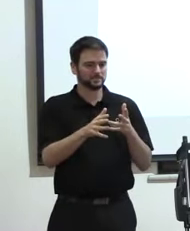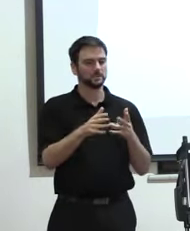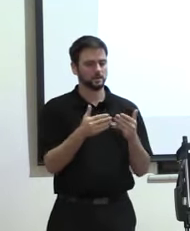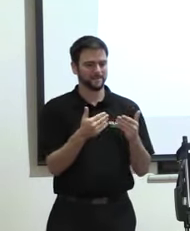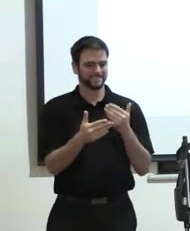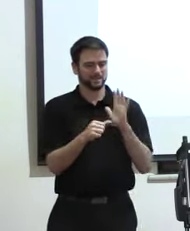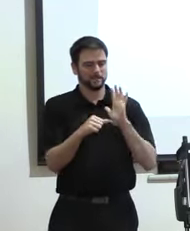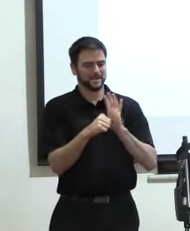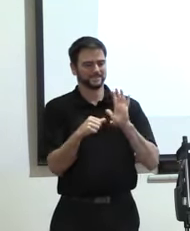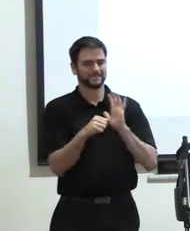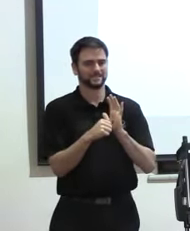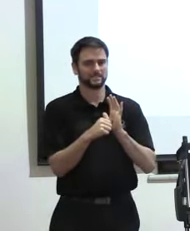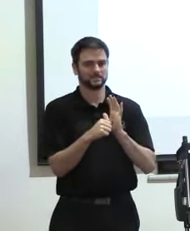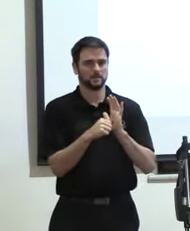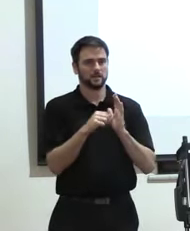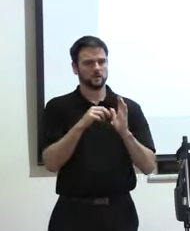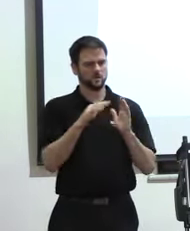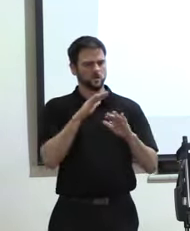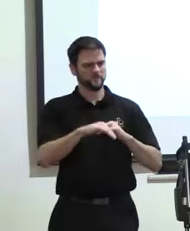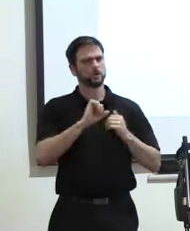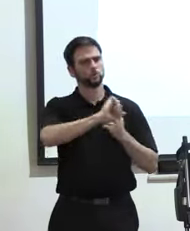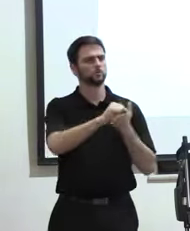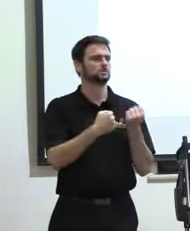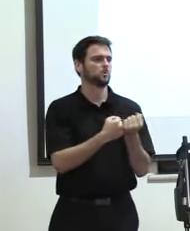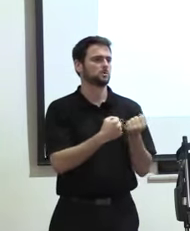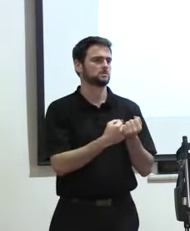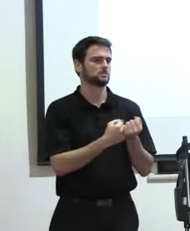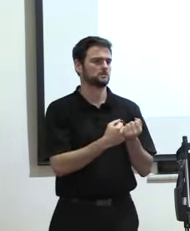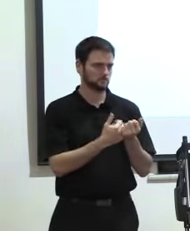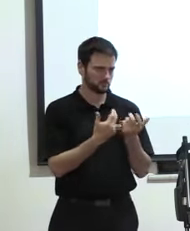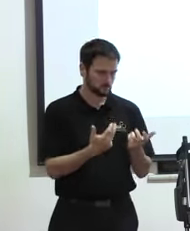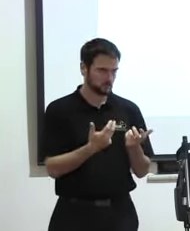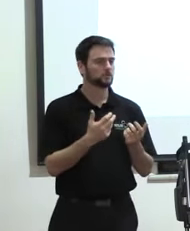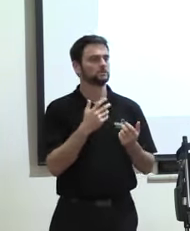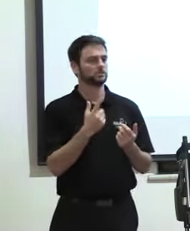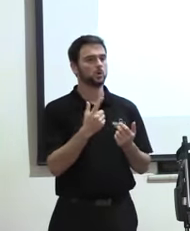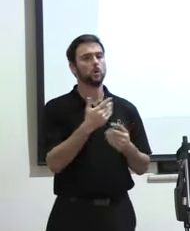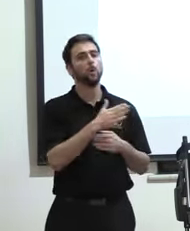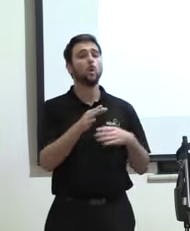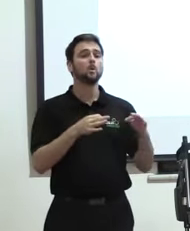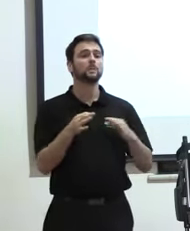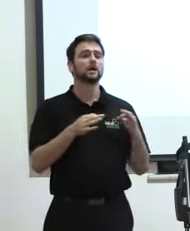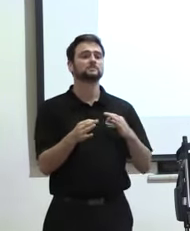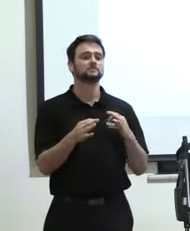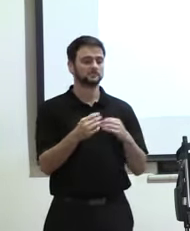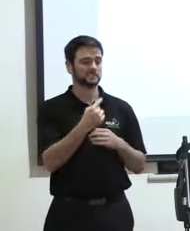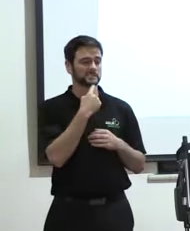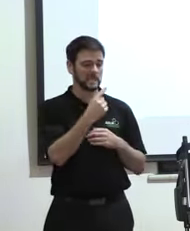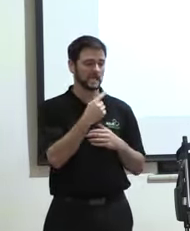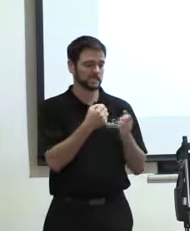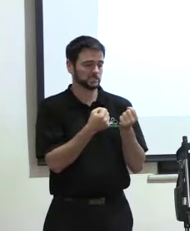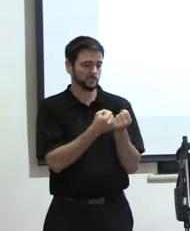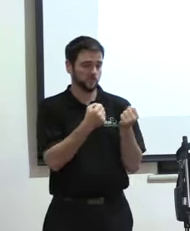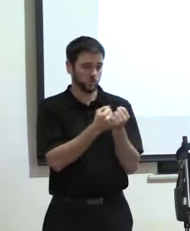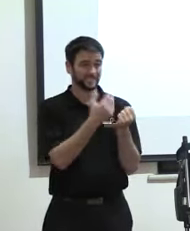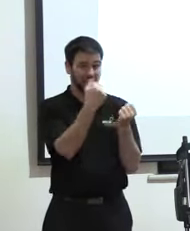every person's NDIS plan must include a statement about how supports in a person's plan will